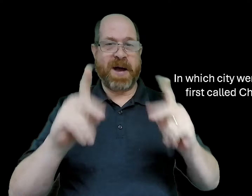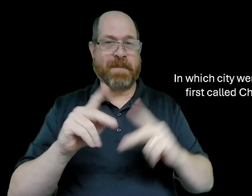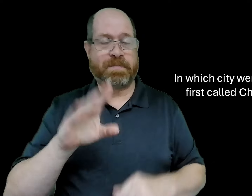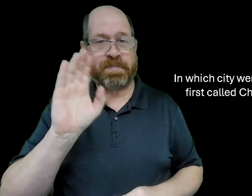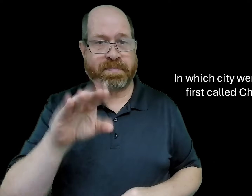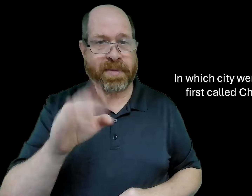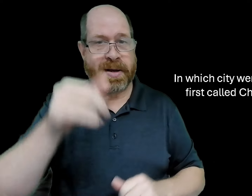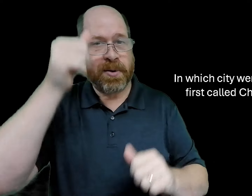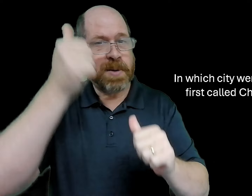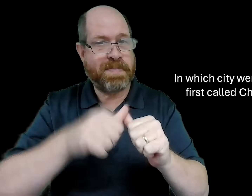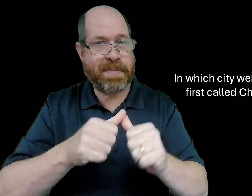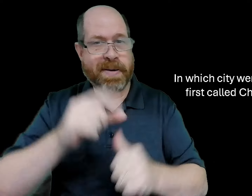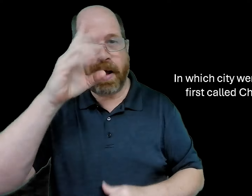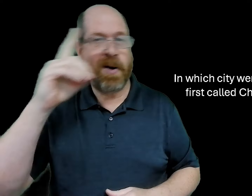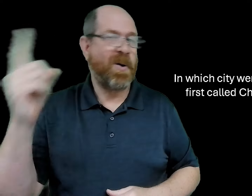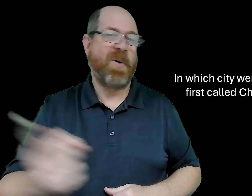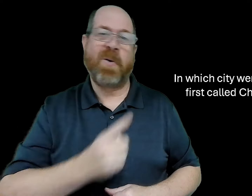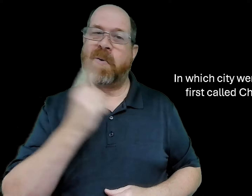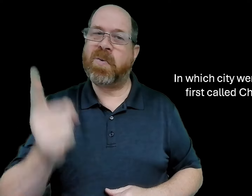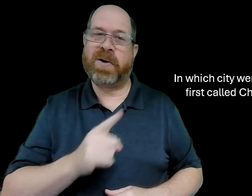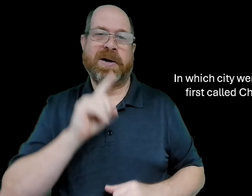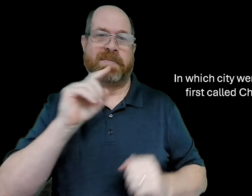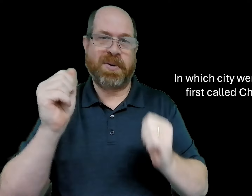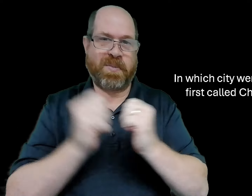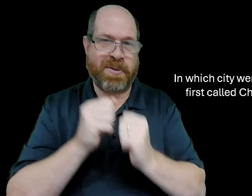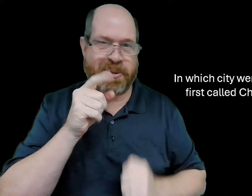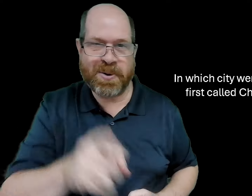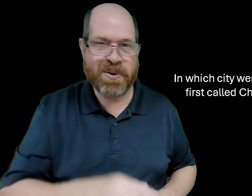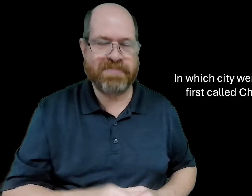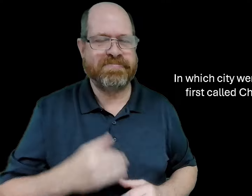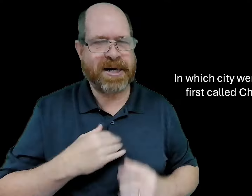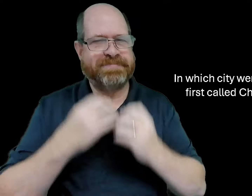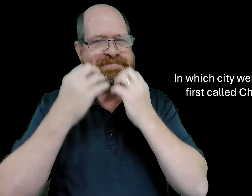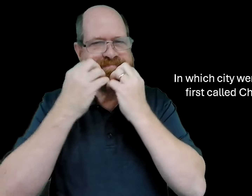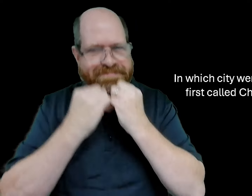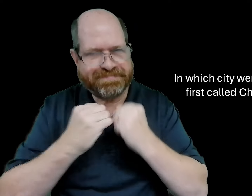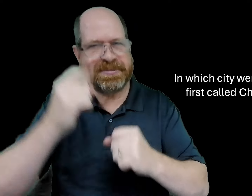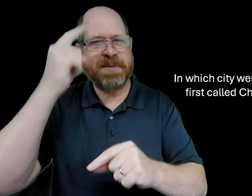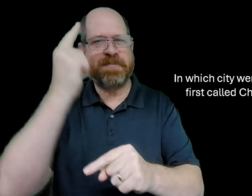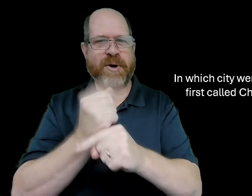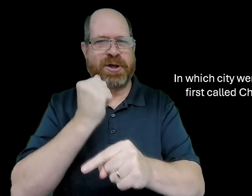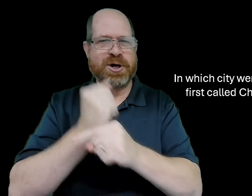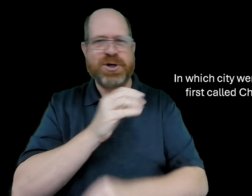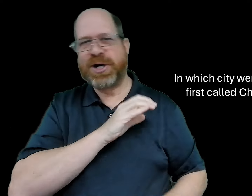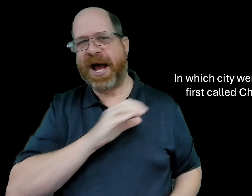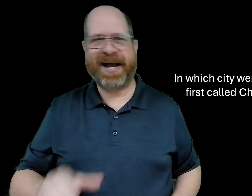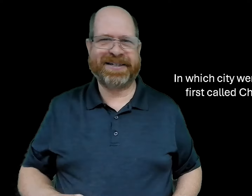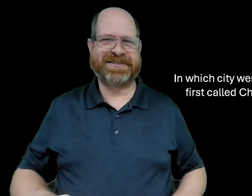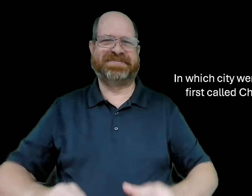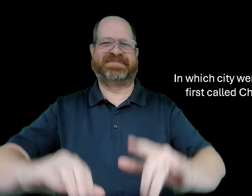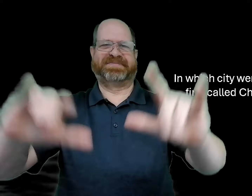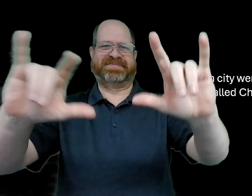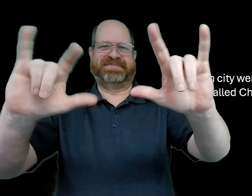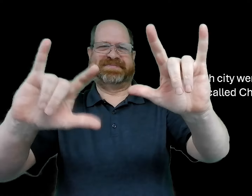Okay. Remember, God will always be with you, my precious brothers and sisters in Christ. Bye.